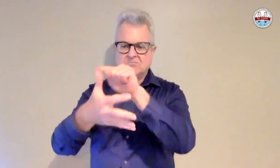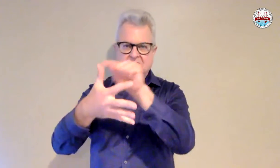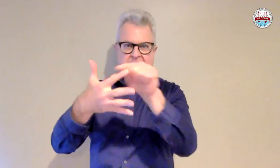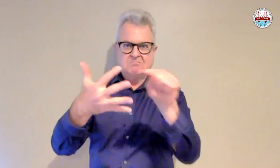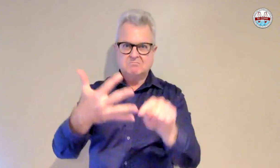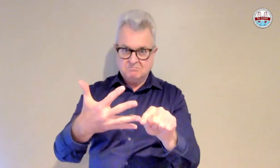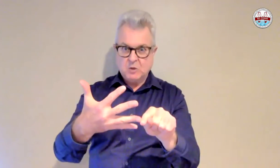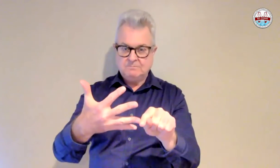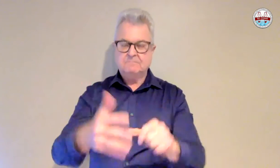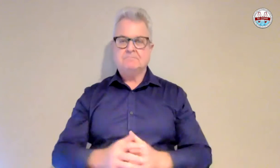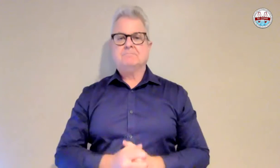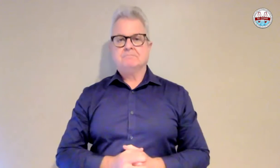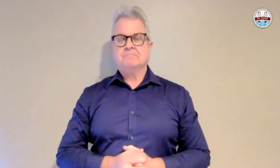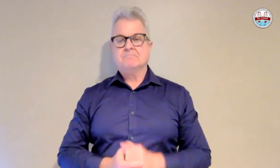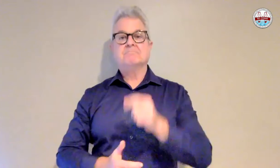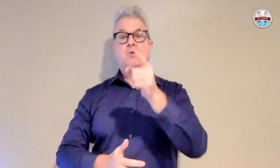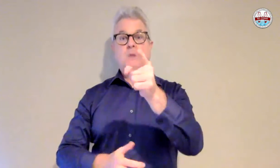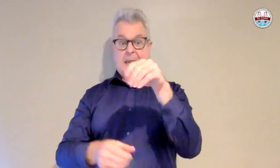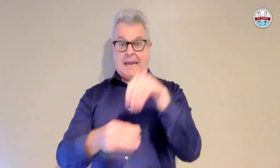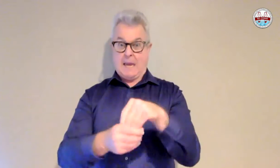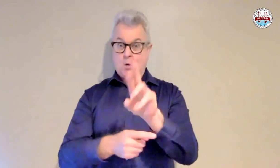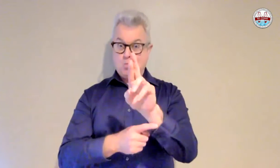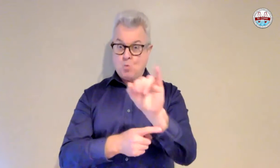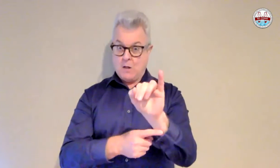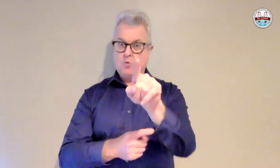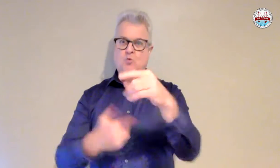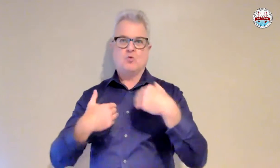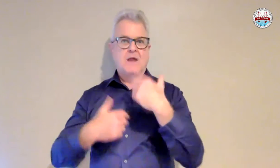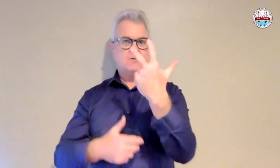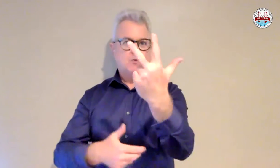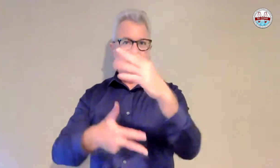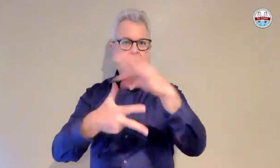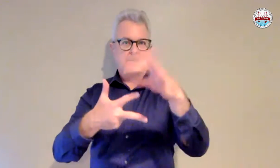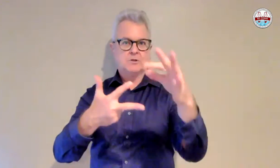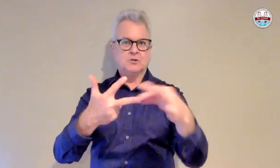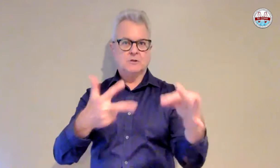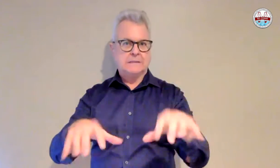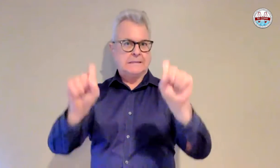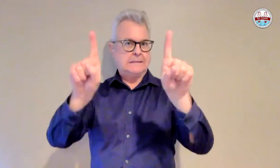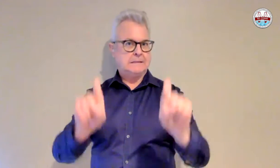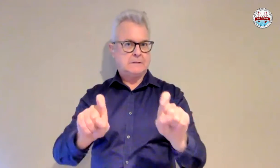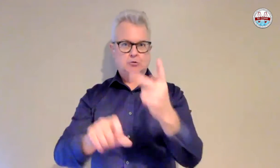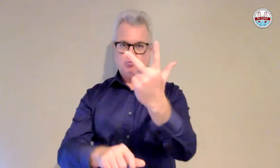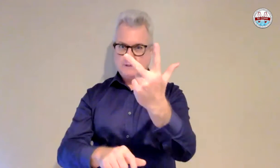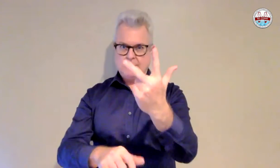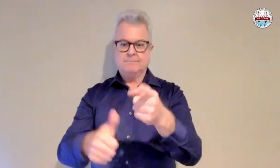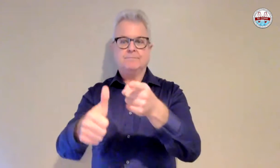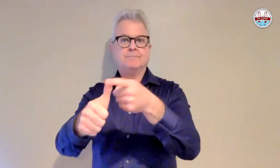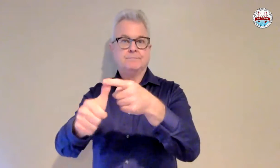I am about to present to you the latest update. In the state of Rhode Island, as of now, you have three options to take